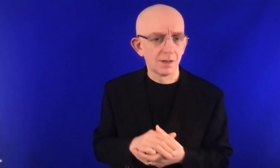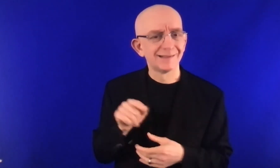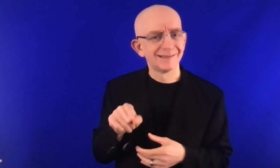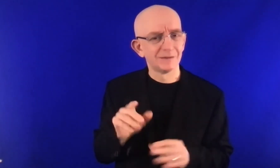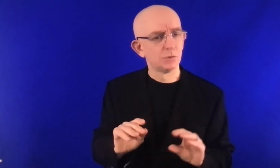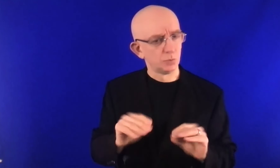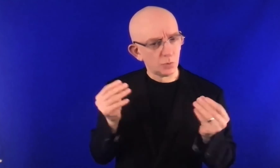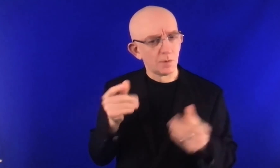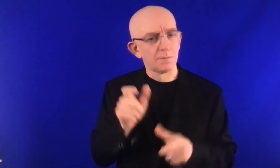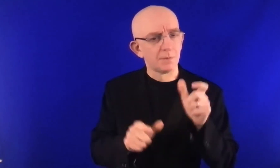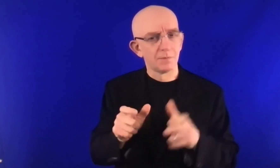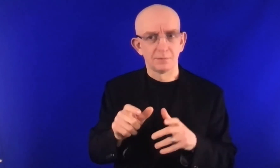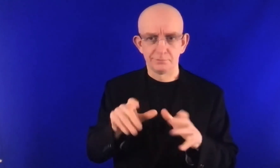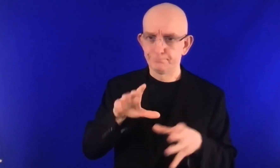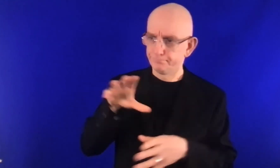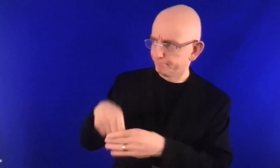what can